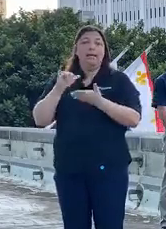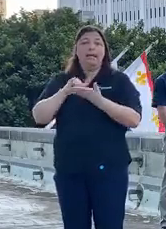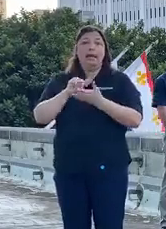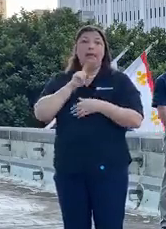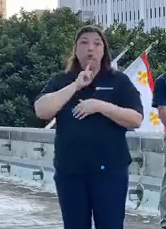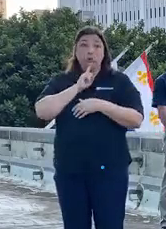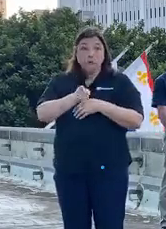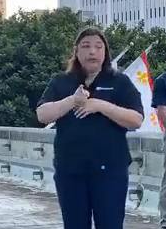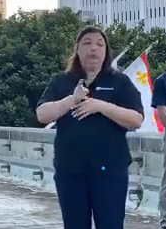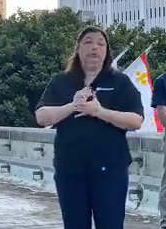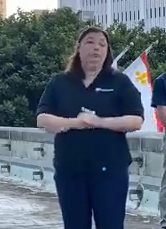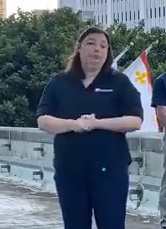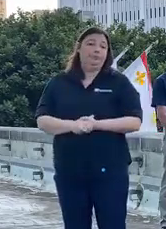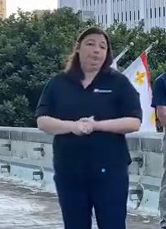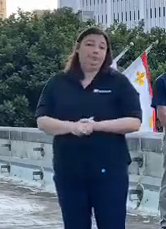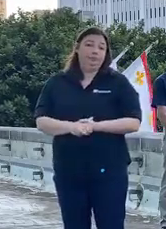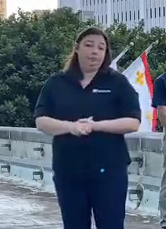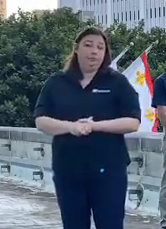real as well.